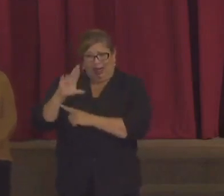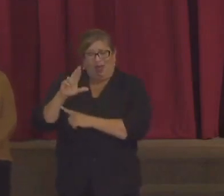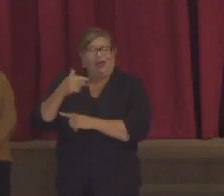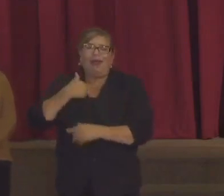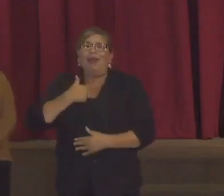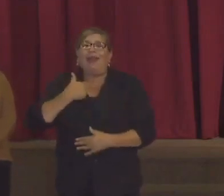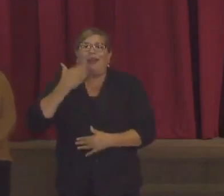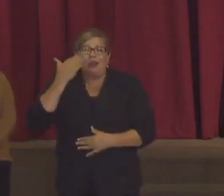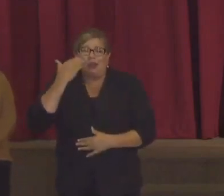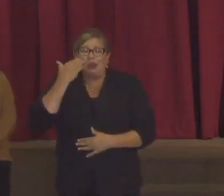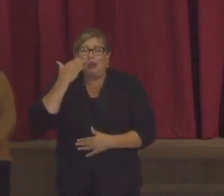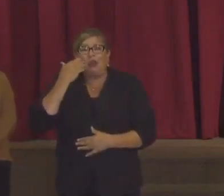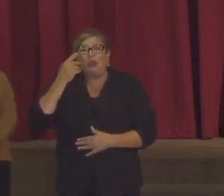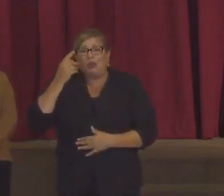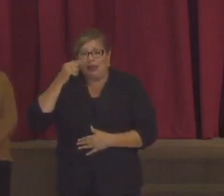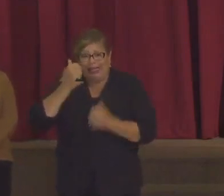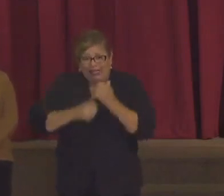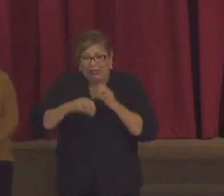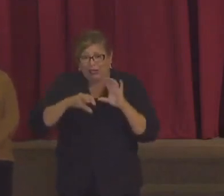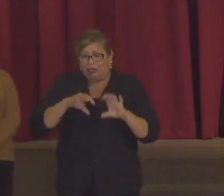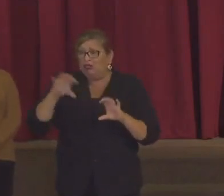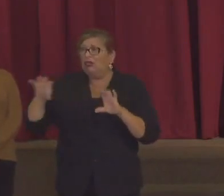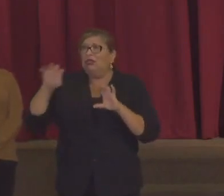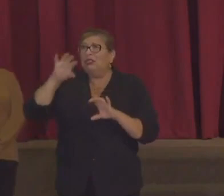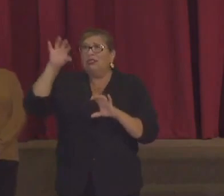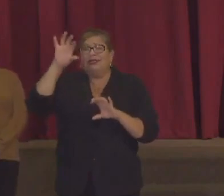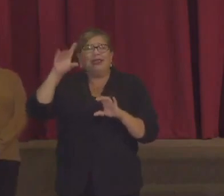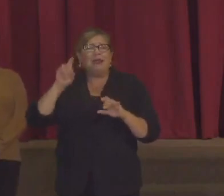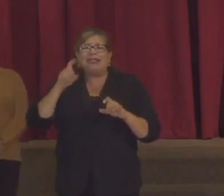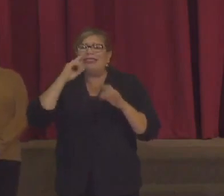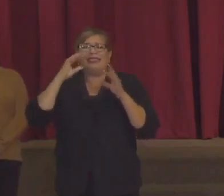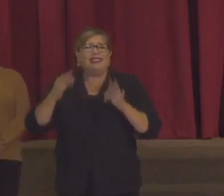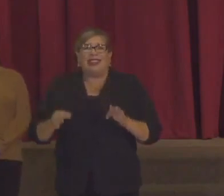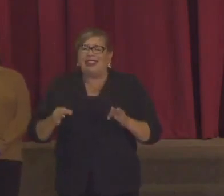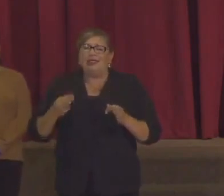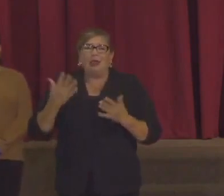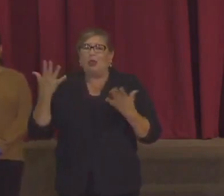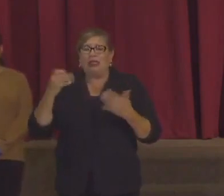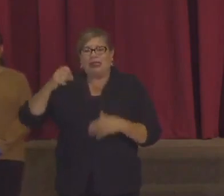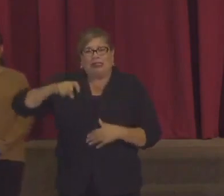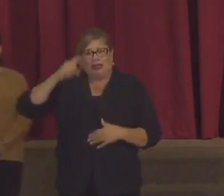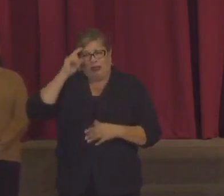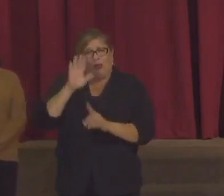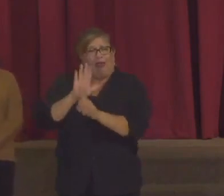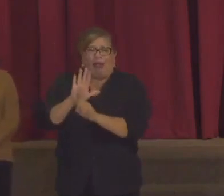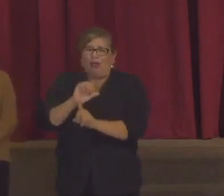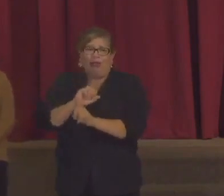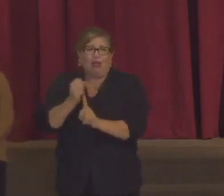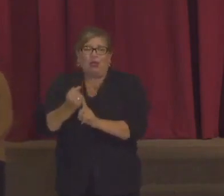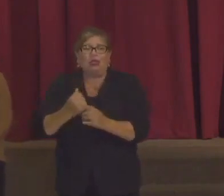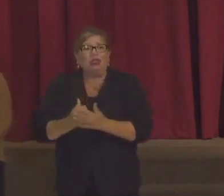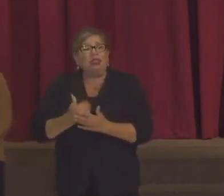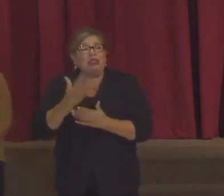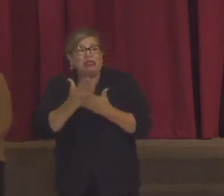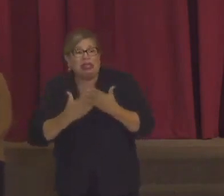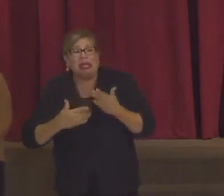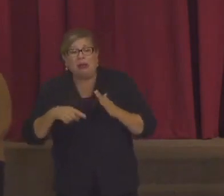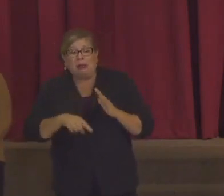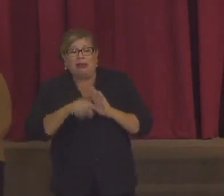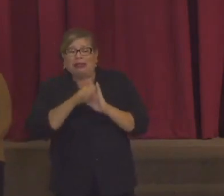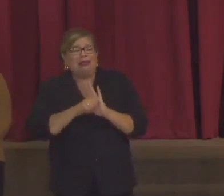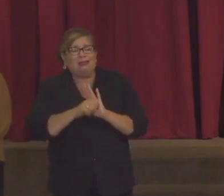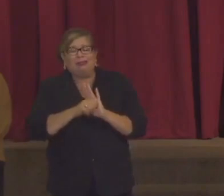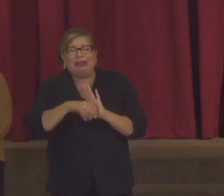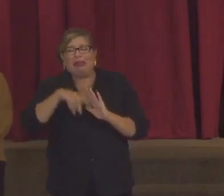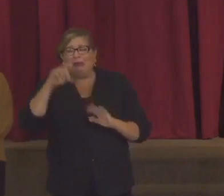conditions as they see them in real time. Curfews as early as 1 p.m. In some parts of the state, others